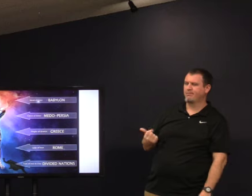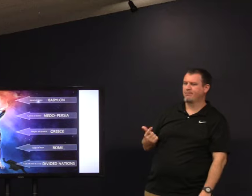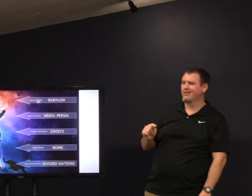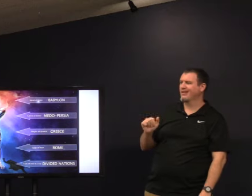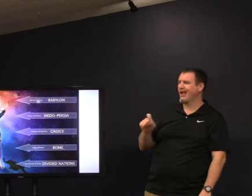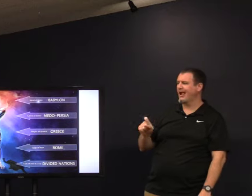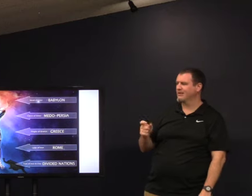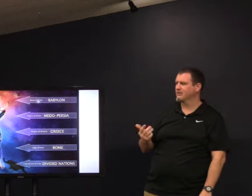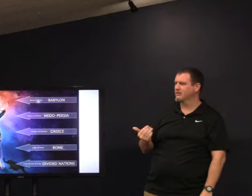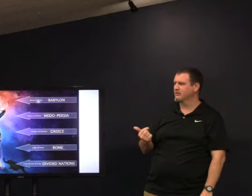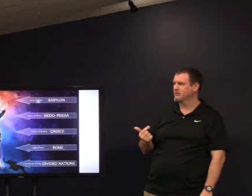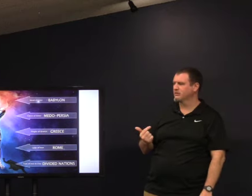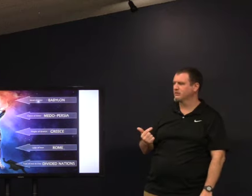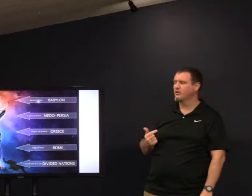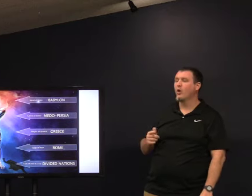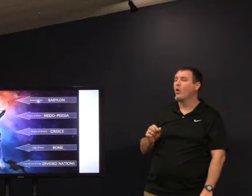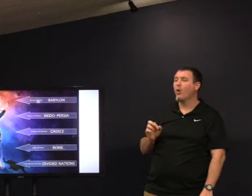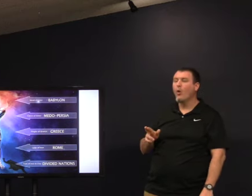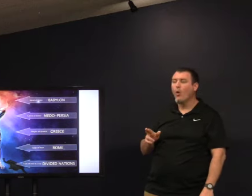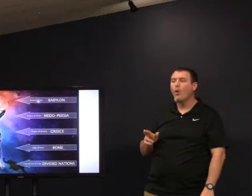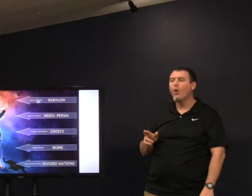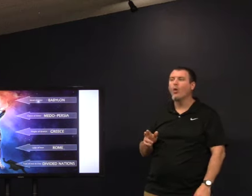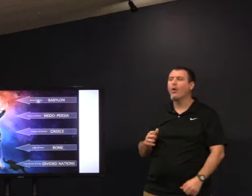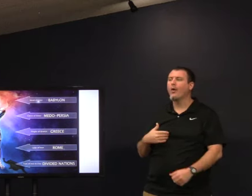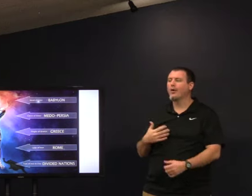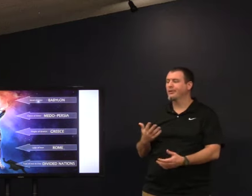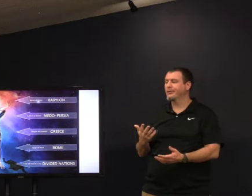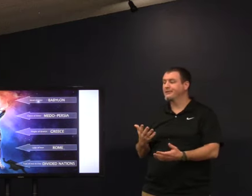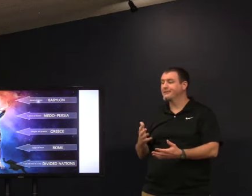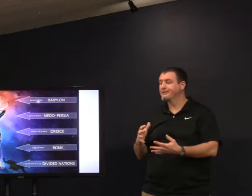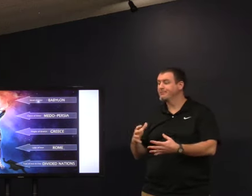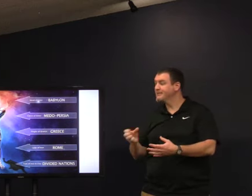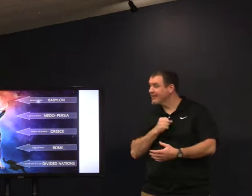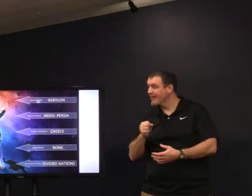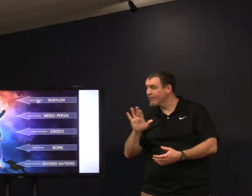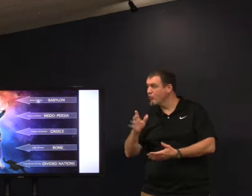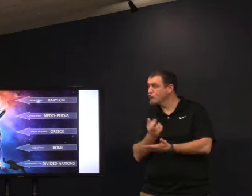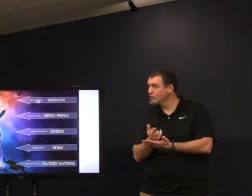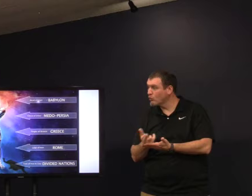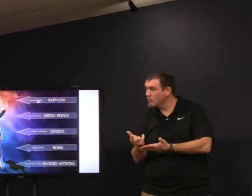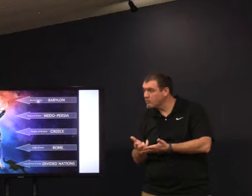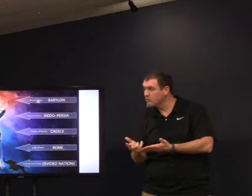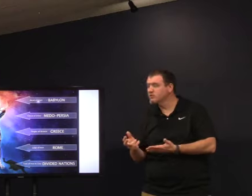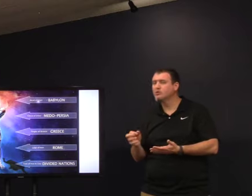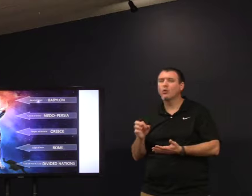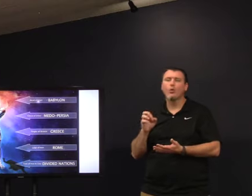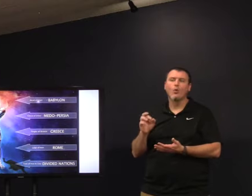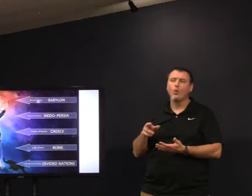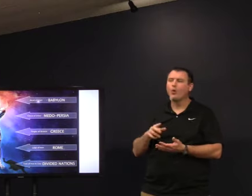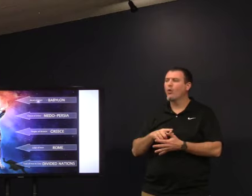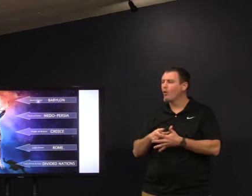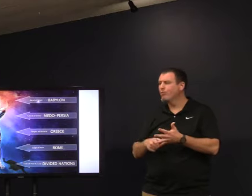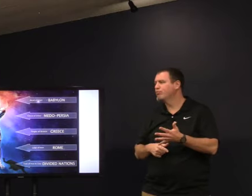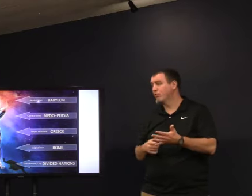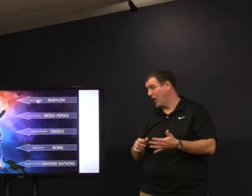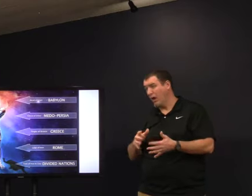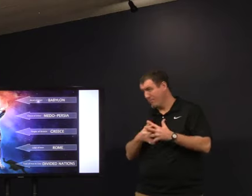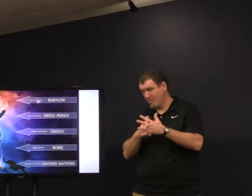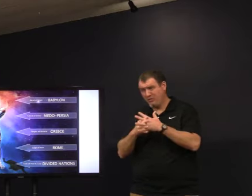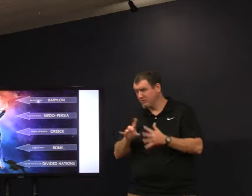colonialism, it's called, and they oppress the people where they take over control. They want natural